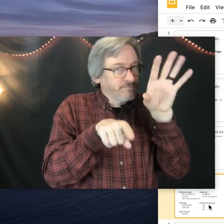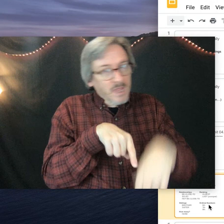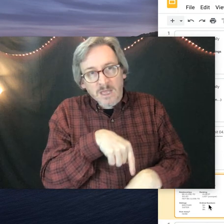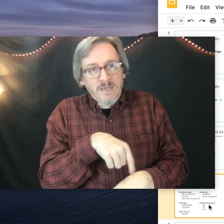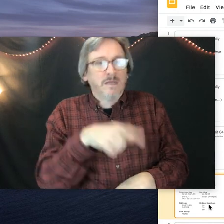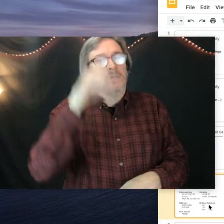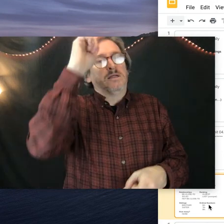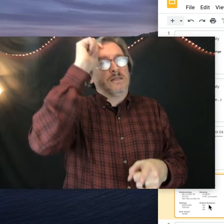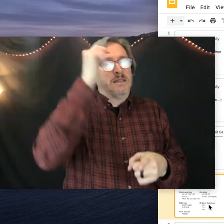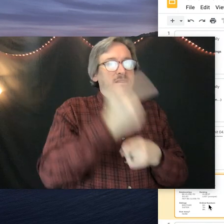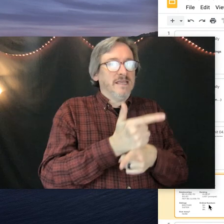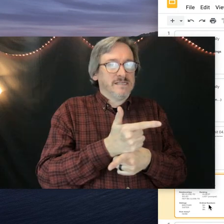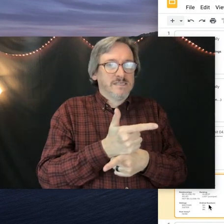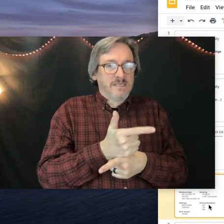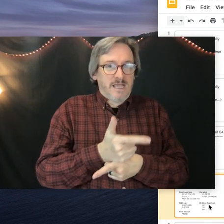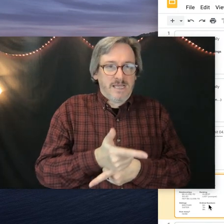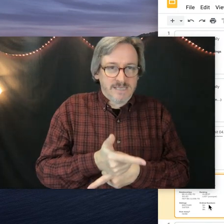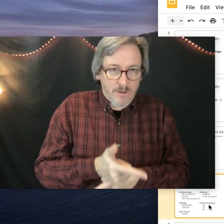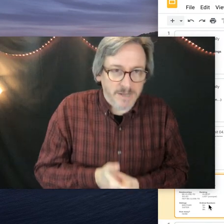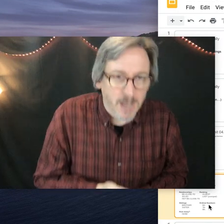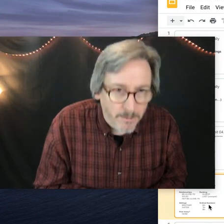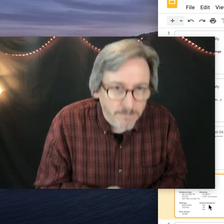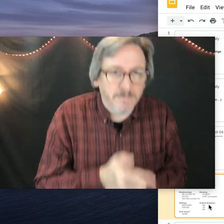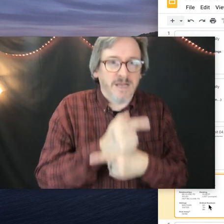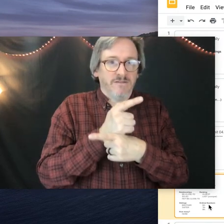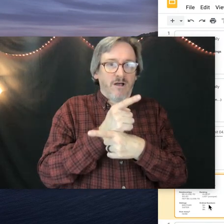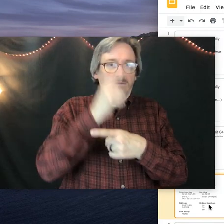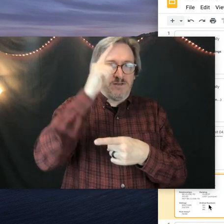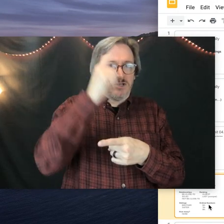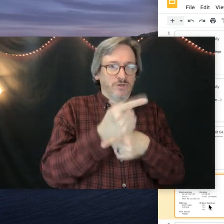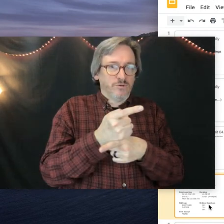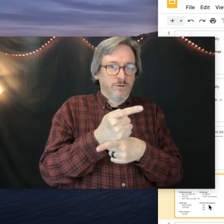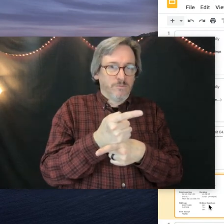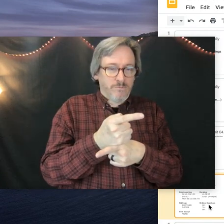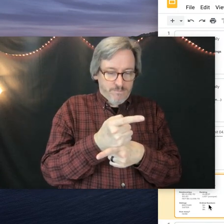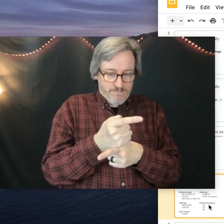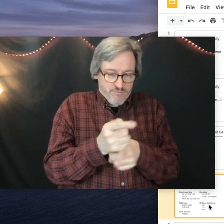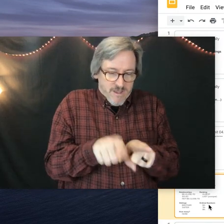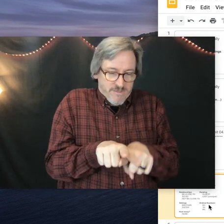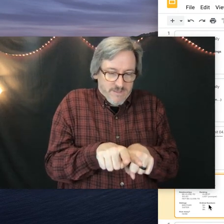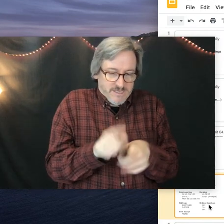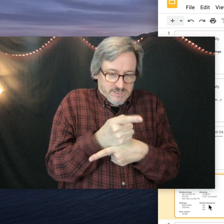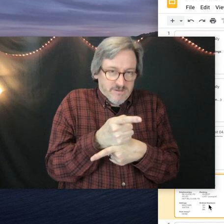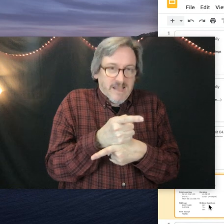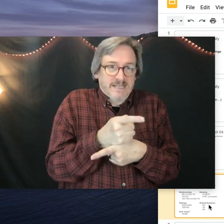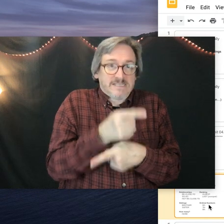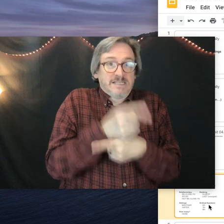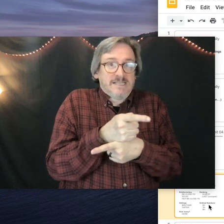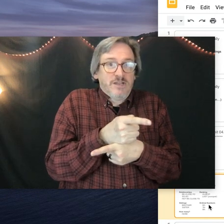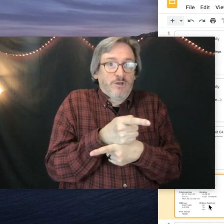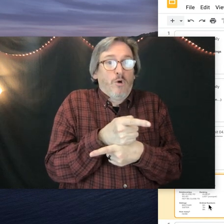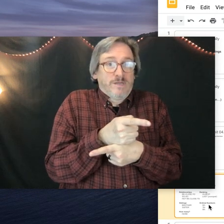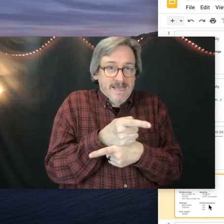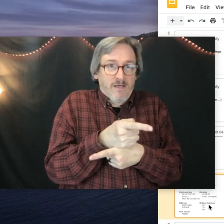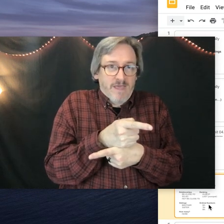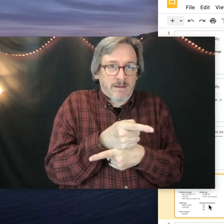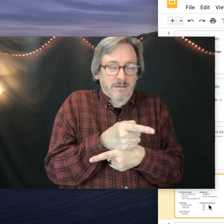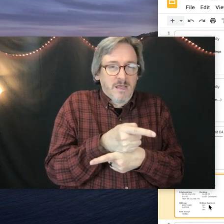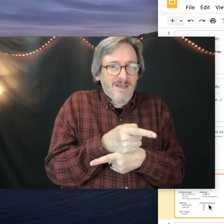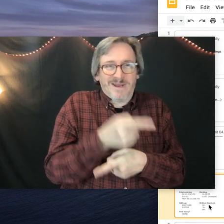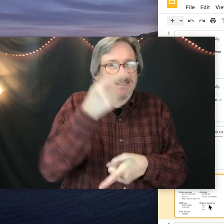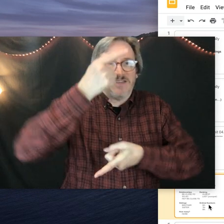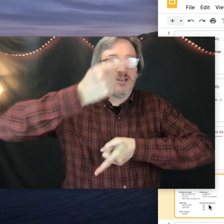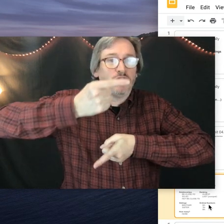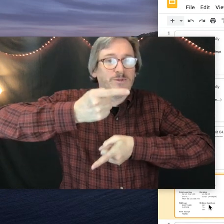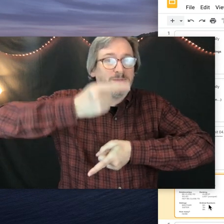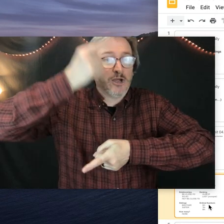under. This has now become, it evolved into, rather than this, like this, because then you can always nail that.